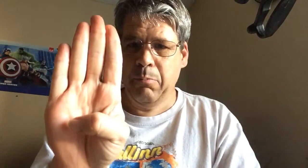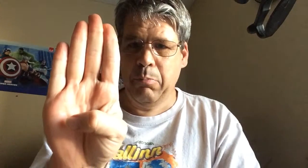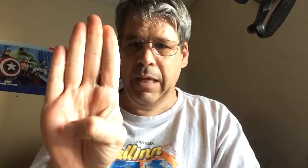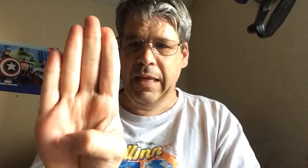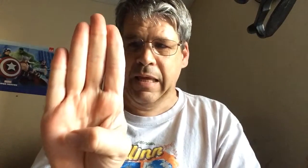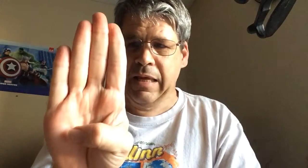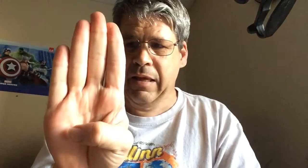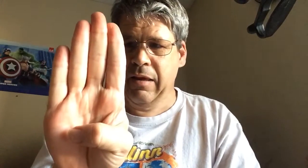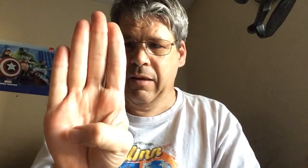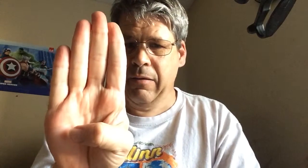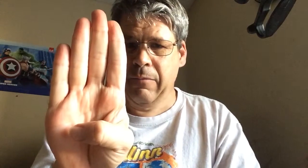B.